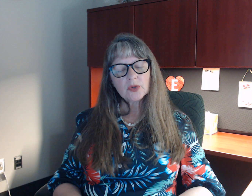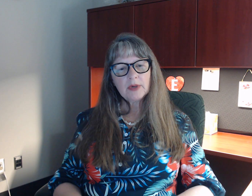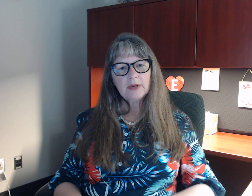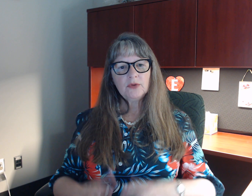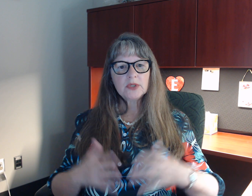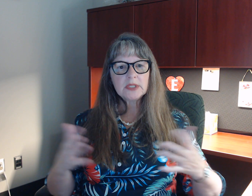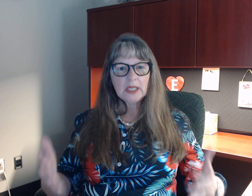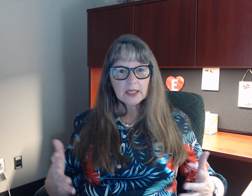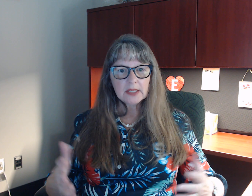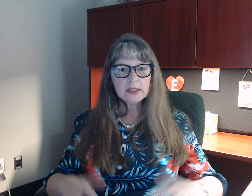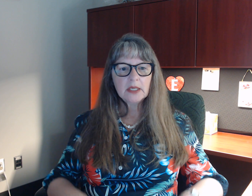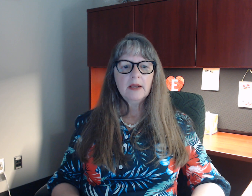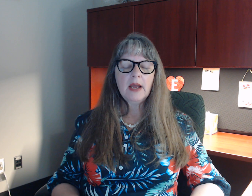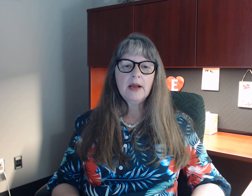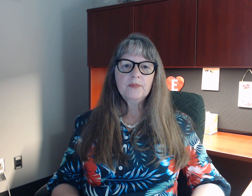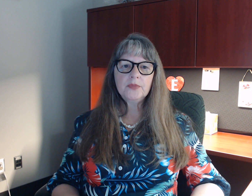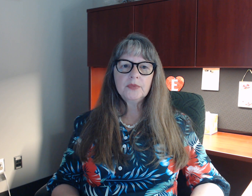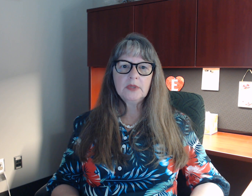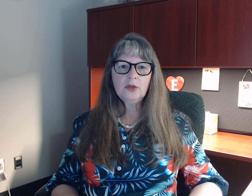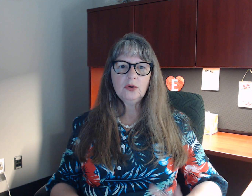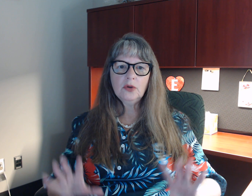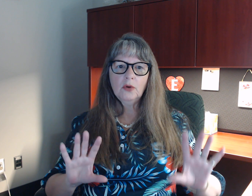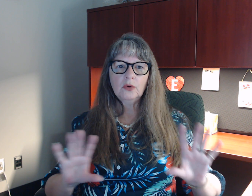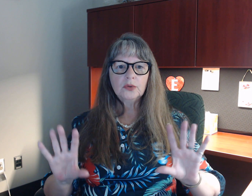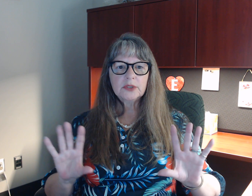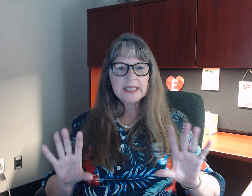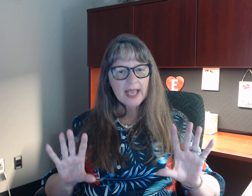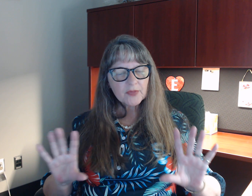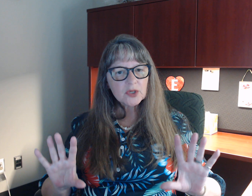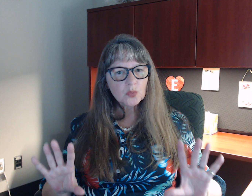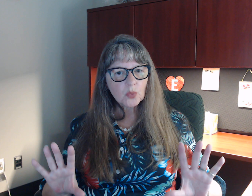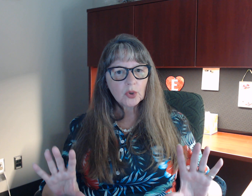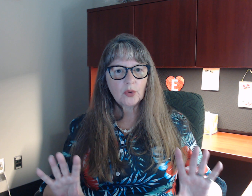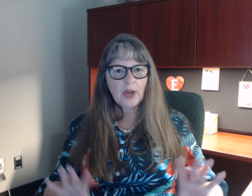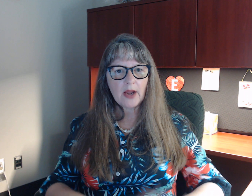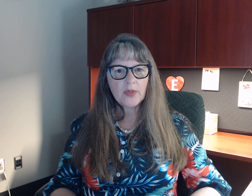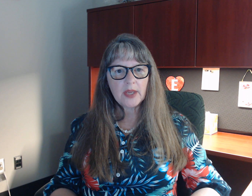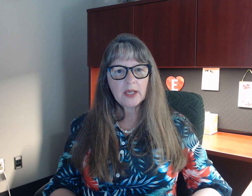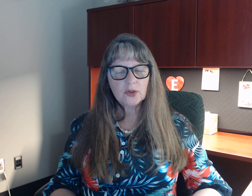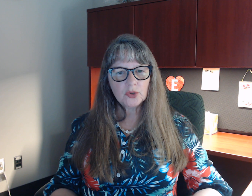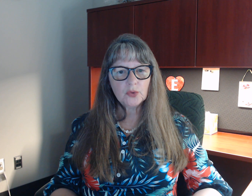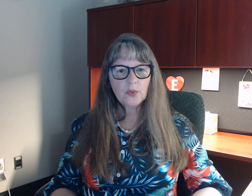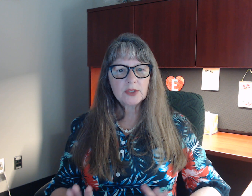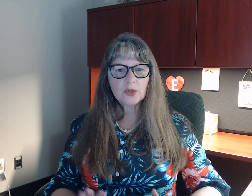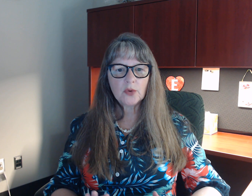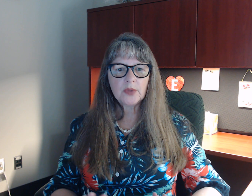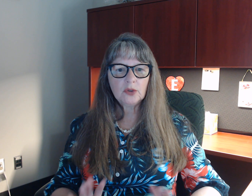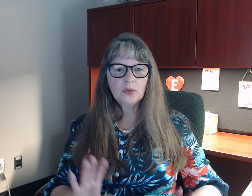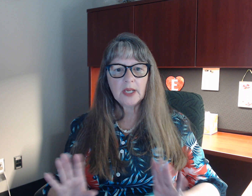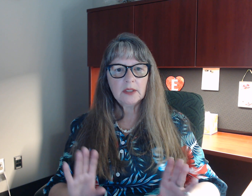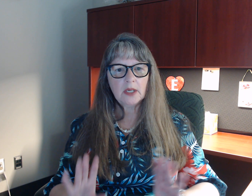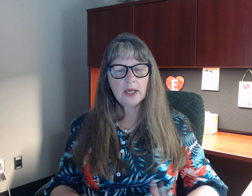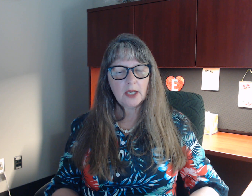if you see it, then you'll see how things work or how they do, and so that you can adjust